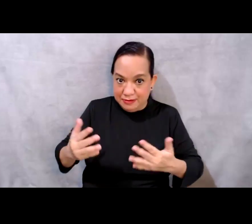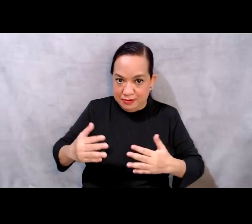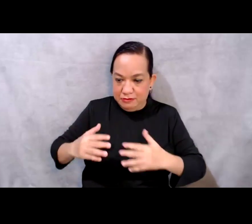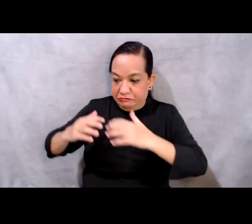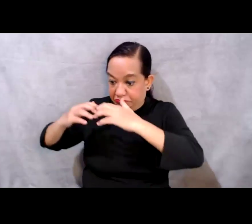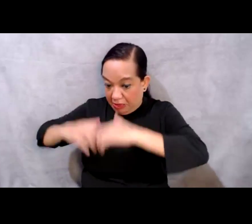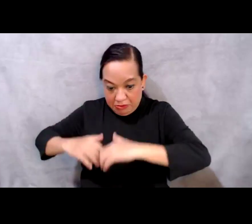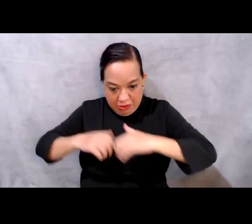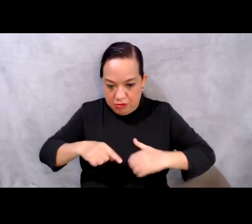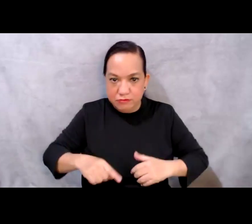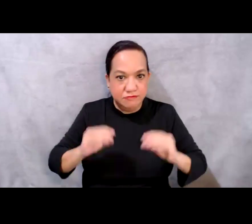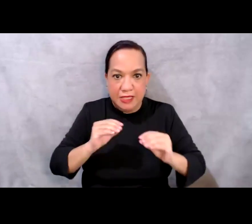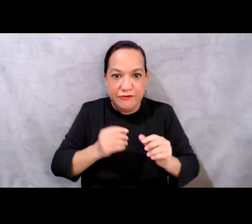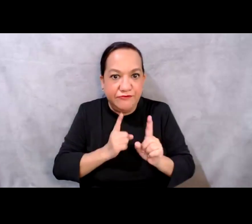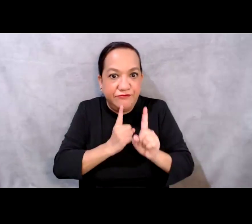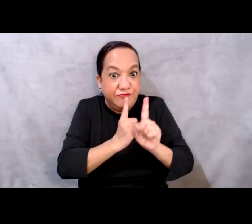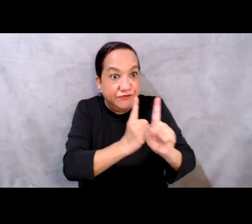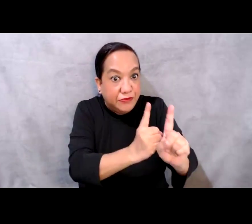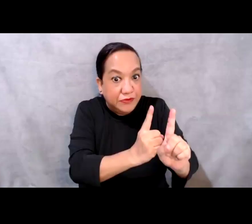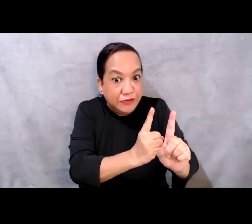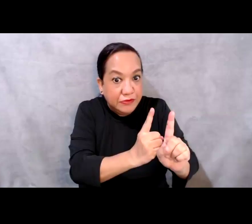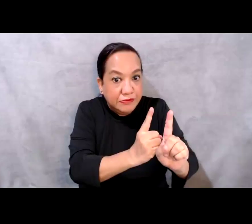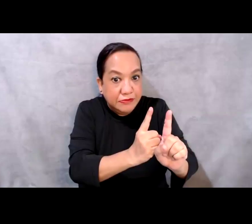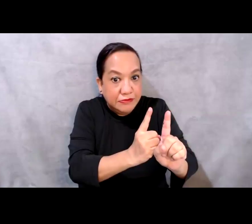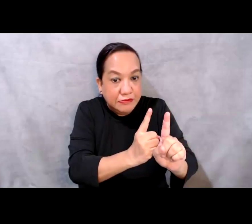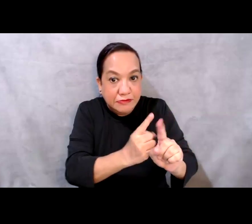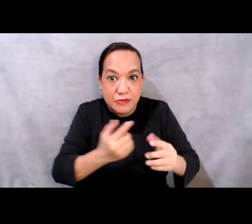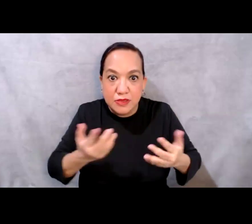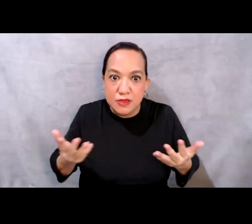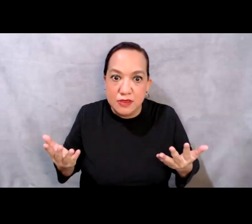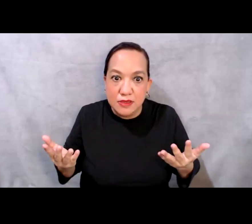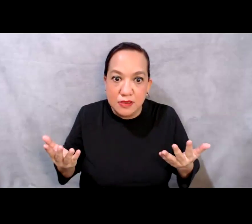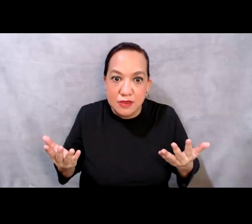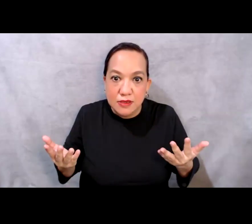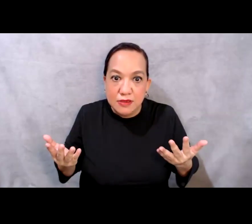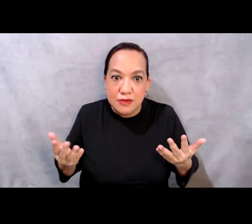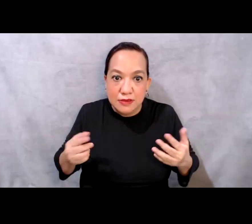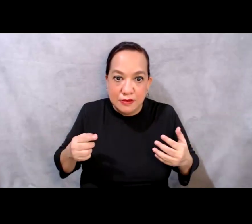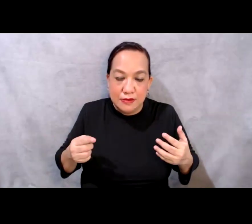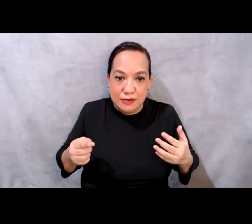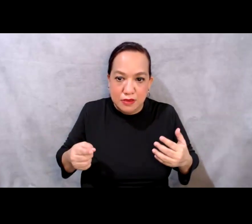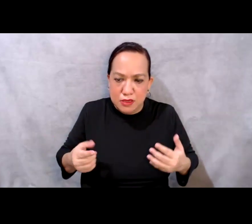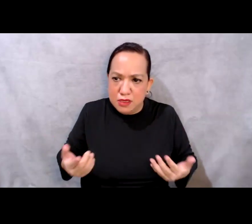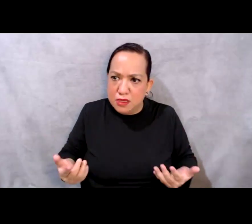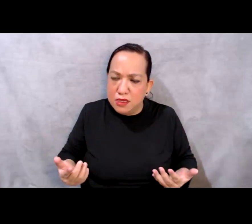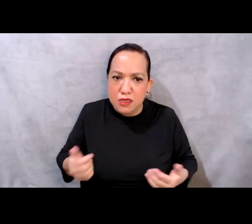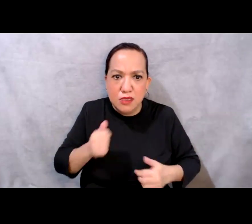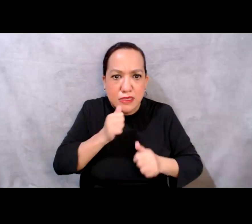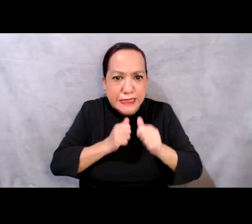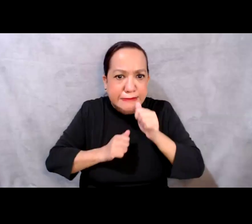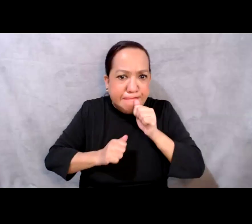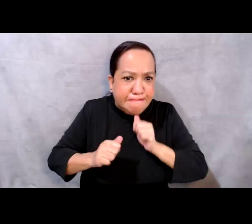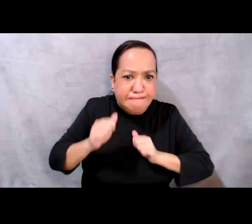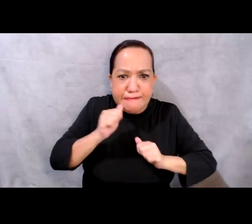dismantled their shops, took it away at their own personal cost. Malathi Mondal said, mine was a large thing. It cost me 15,000